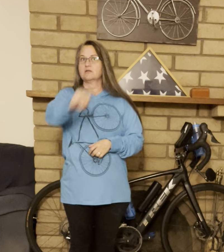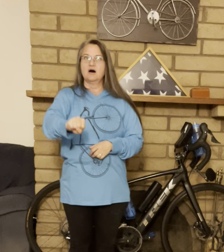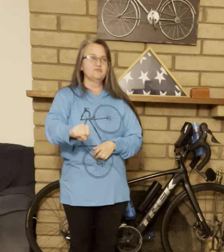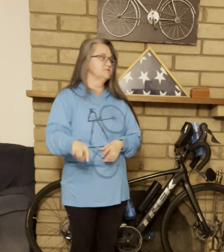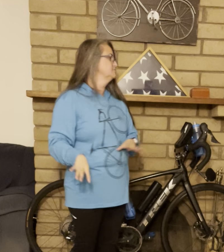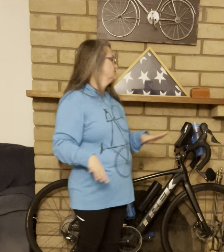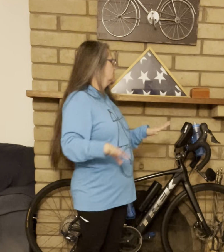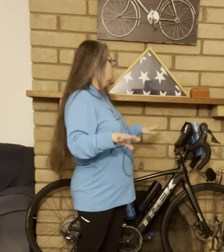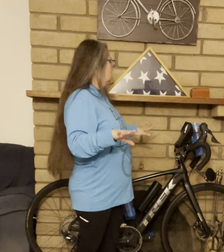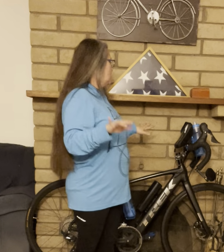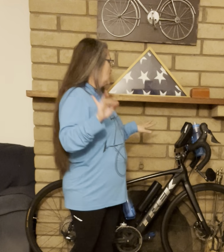love.